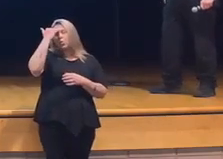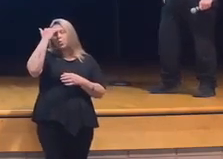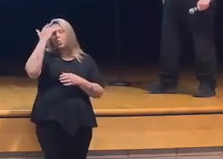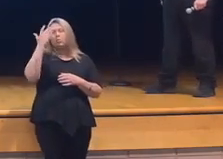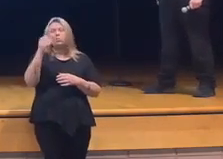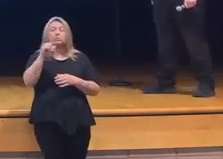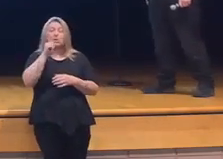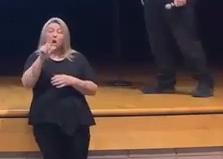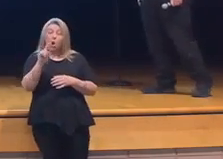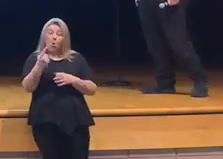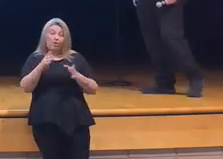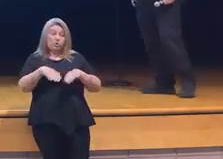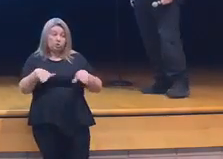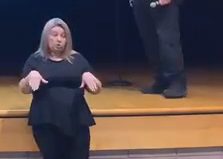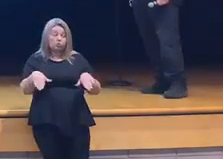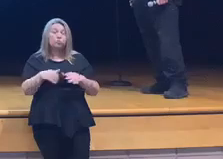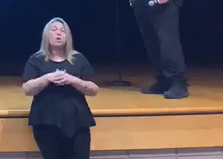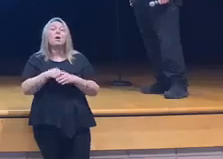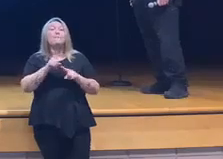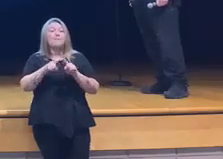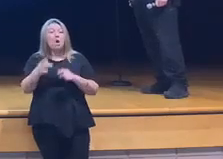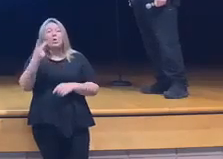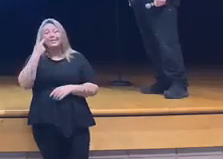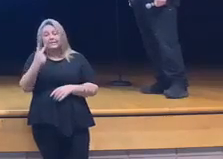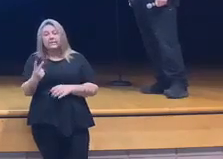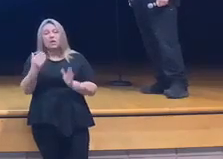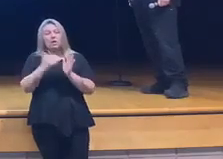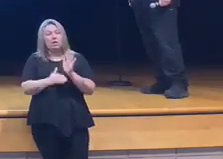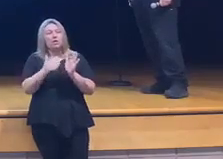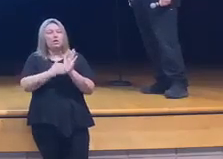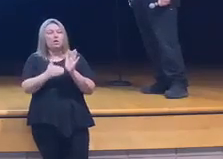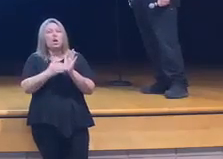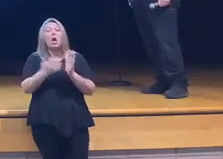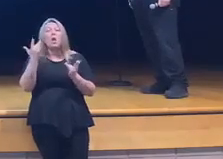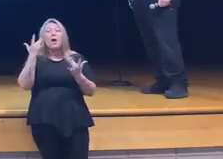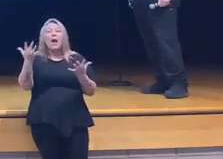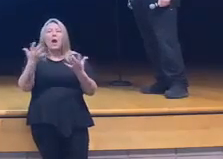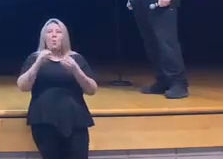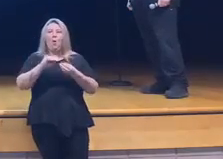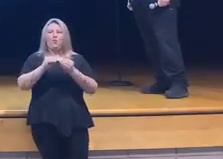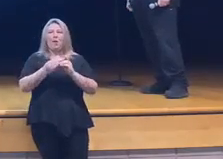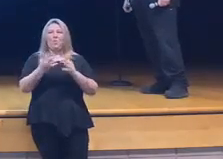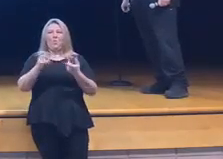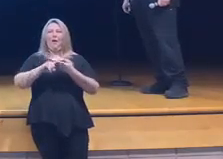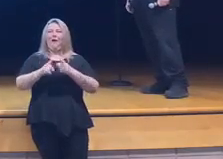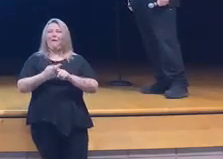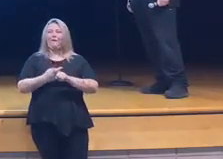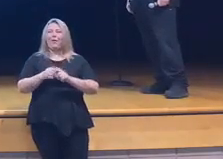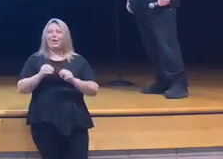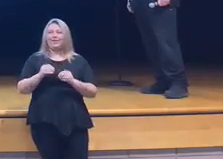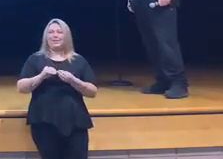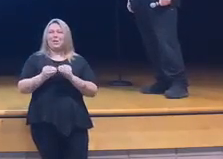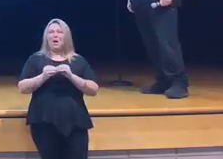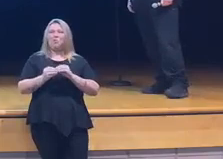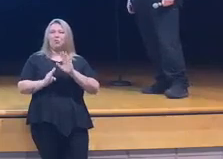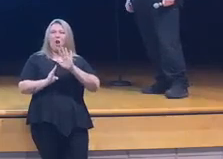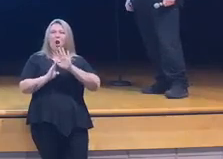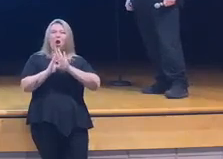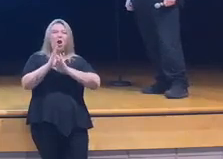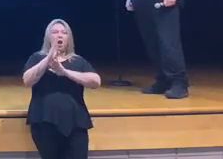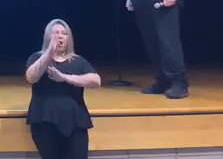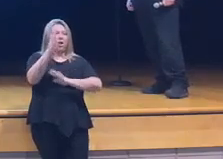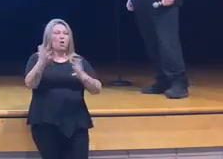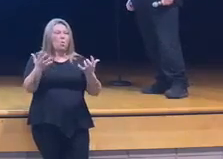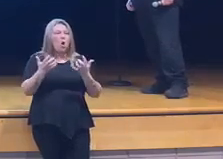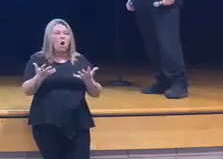it's not just children who do this, but we see this a lot. They like the numbers. They want to see how many people they can, their friends. They want to see all these